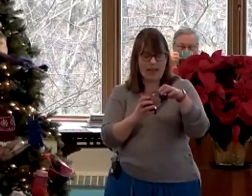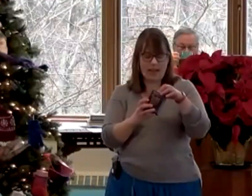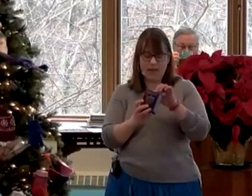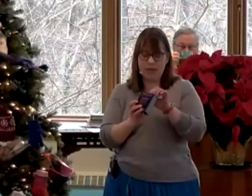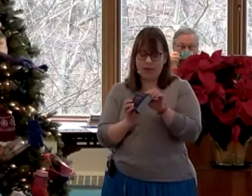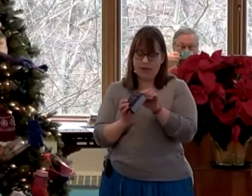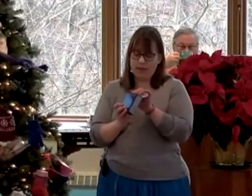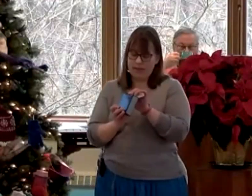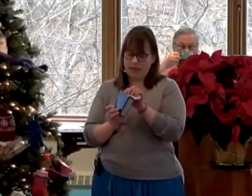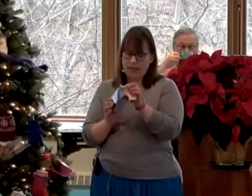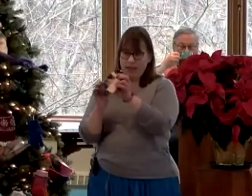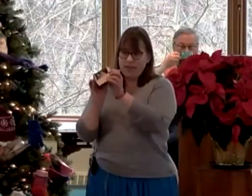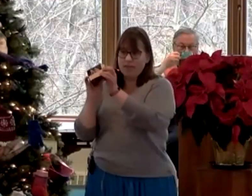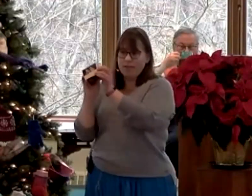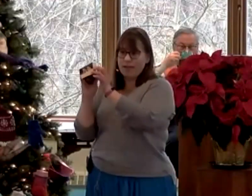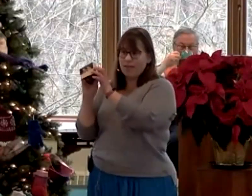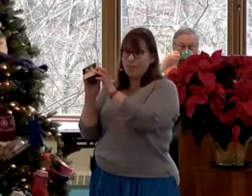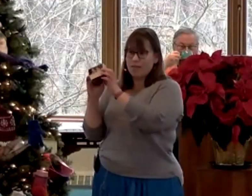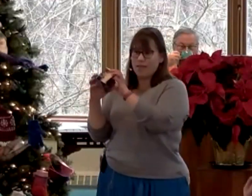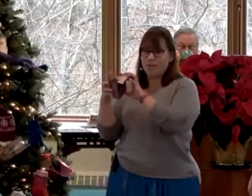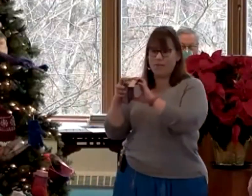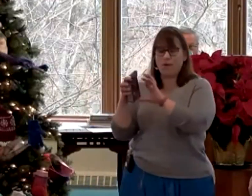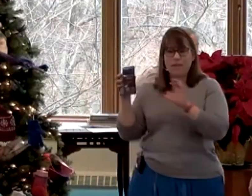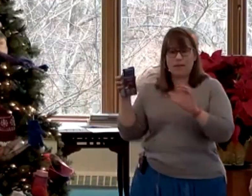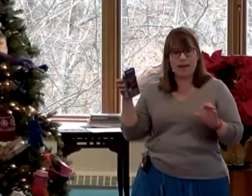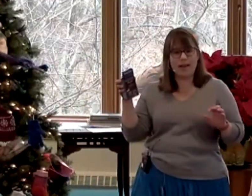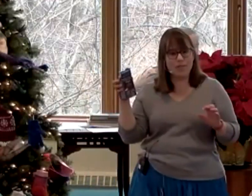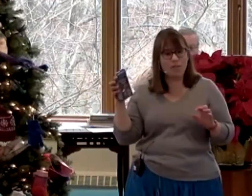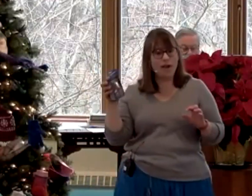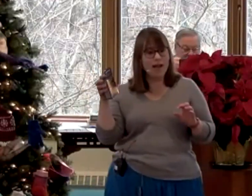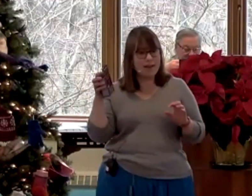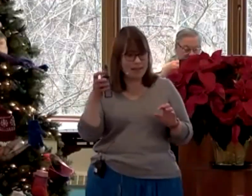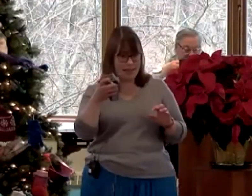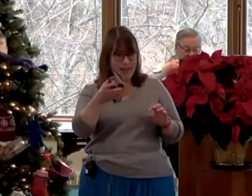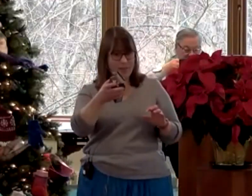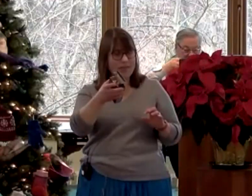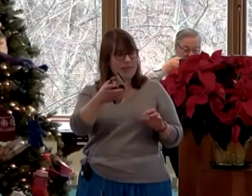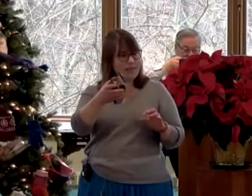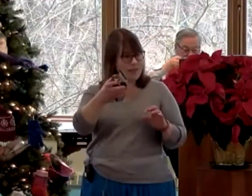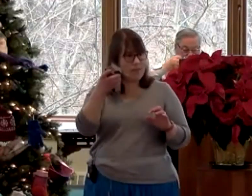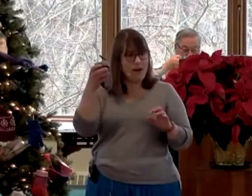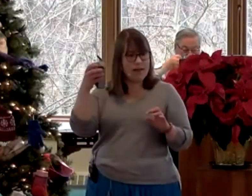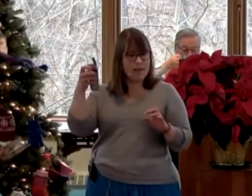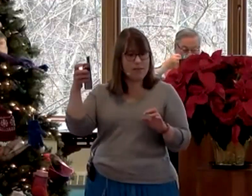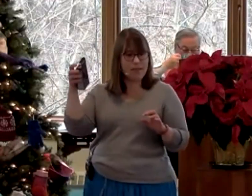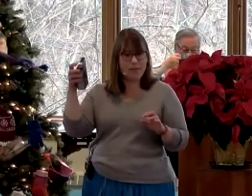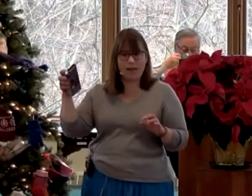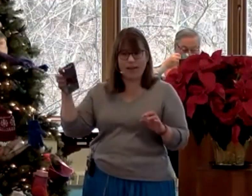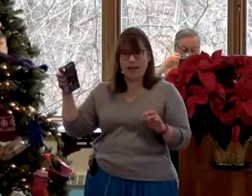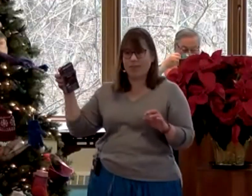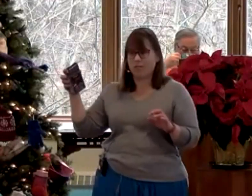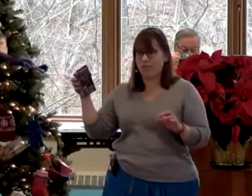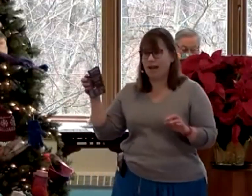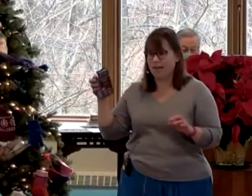candles, and you might notice there's some candles missing, which is why it made an extra rattling sound, which I think is what Roxy was hearing,